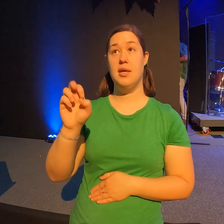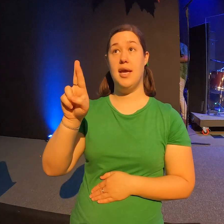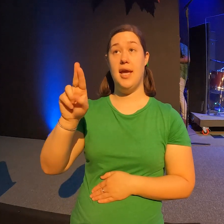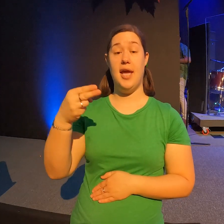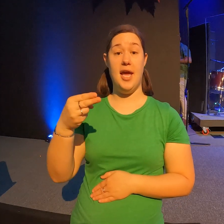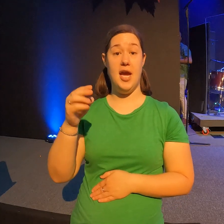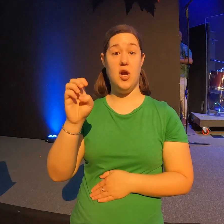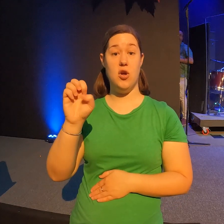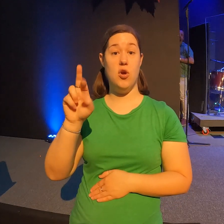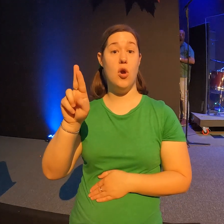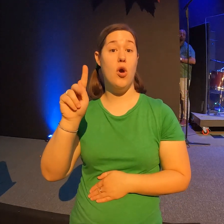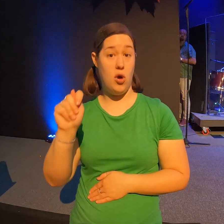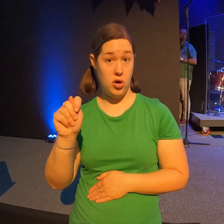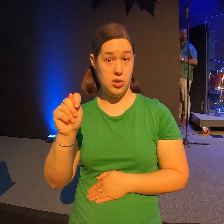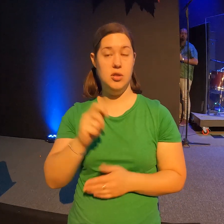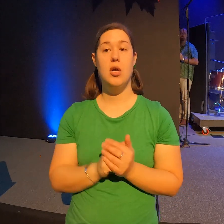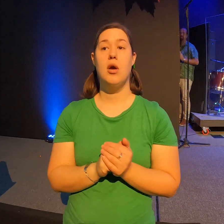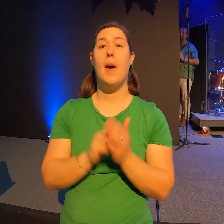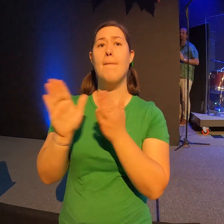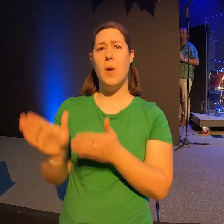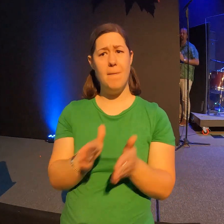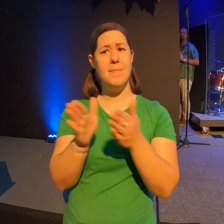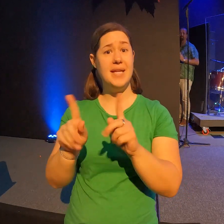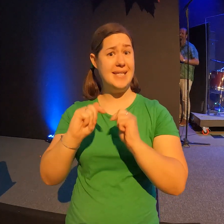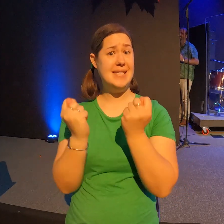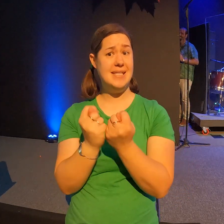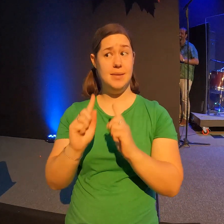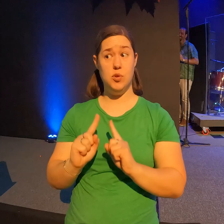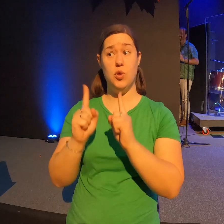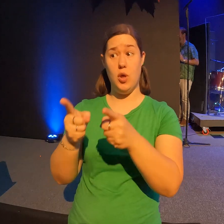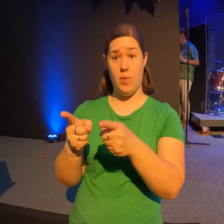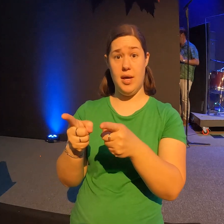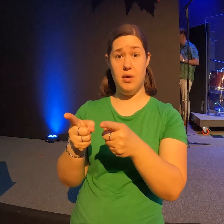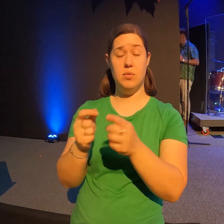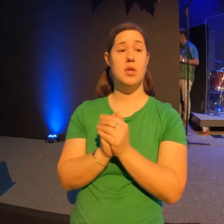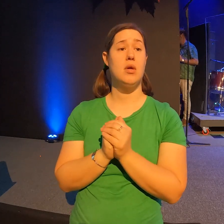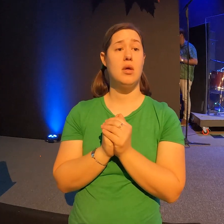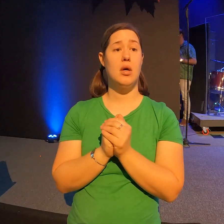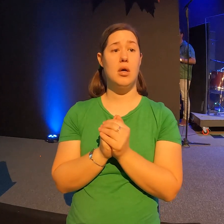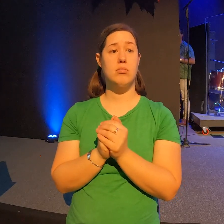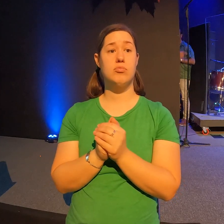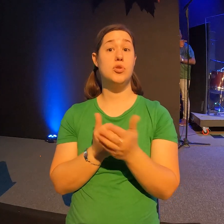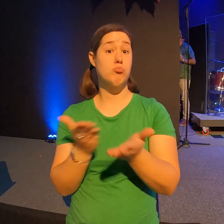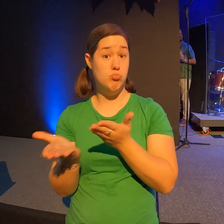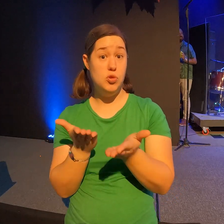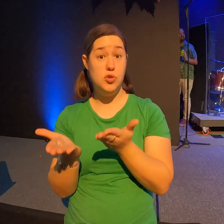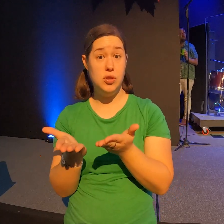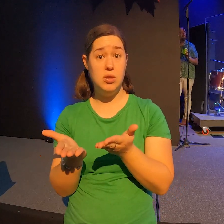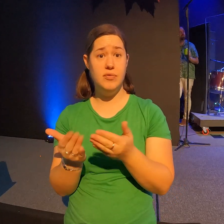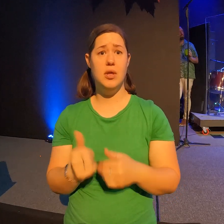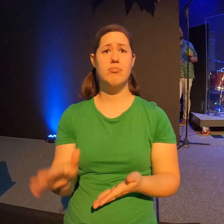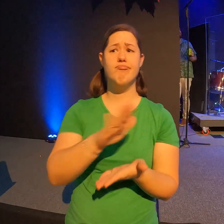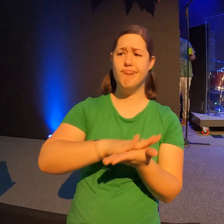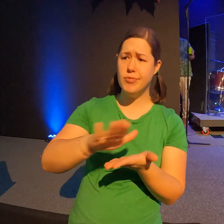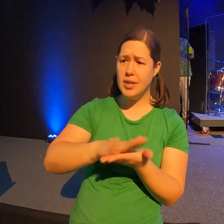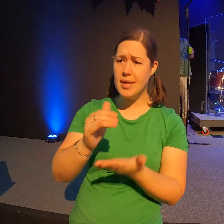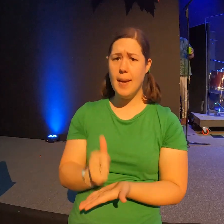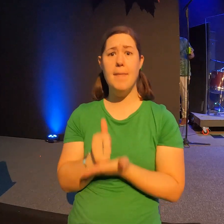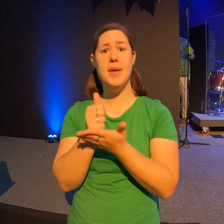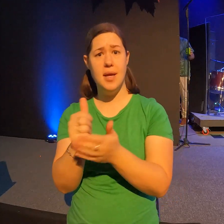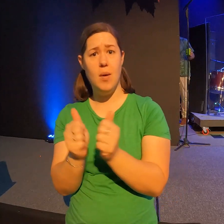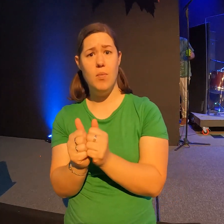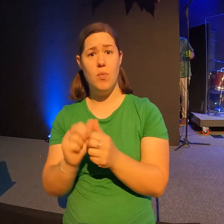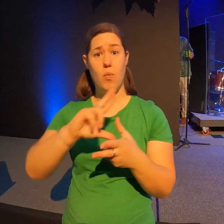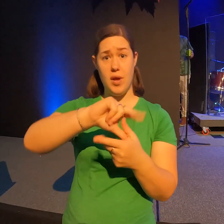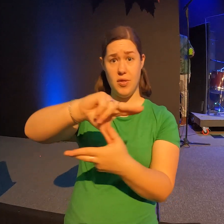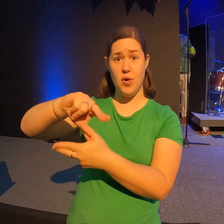UMC on Saturday. Now, depending on what happens, that may still be the case, or that serve team may stay here in the community. So either way,